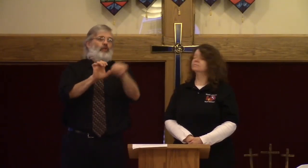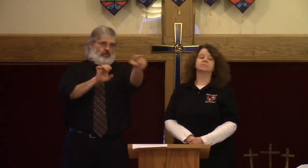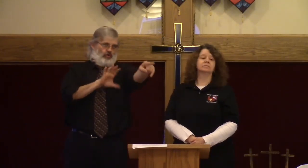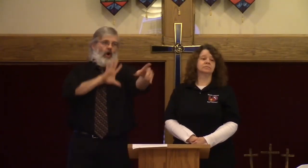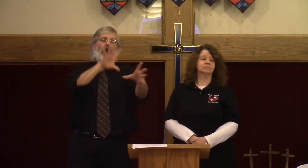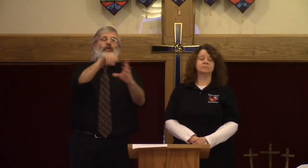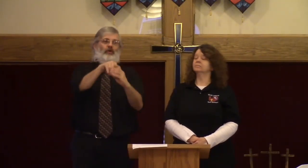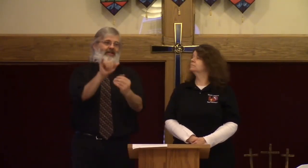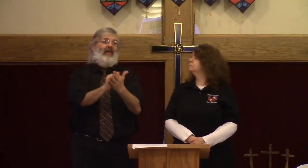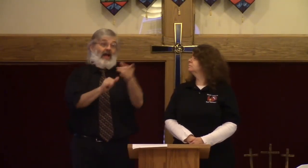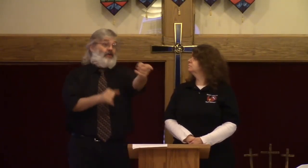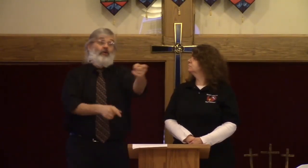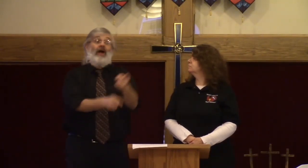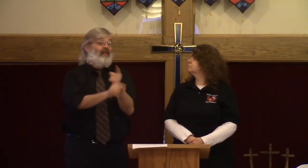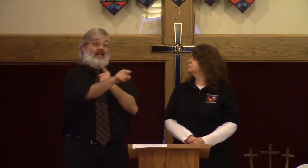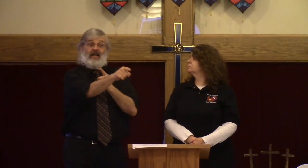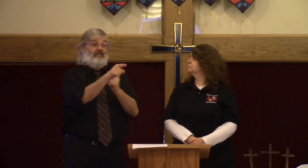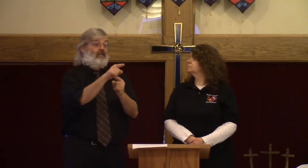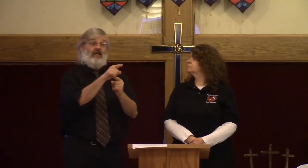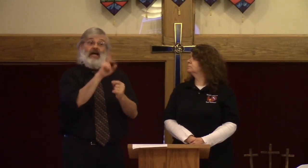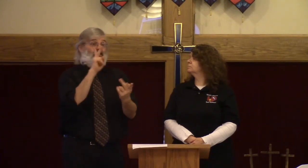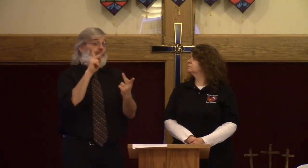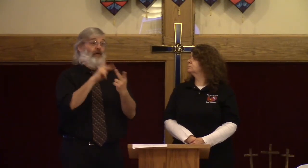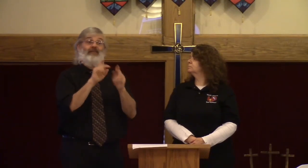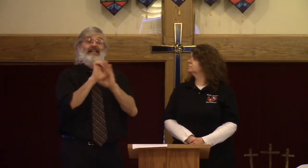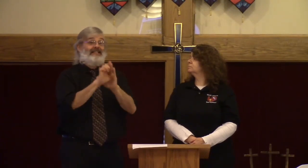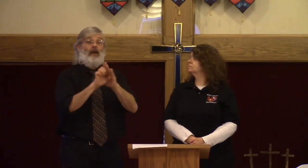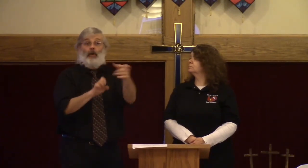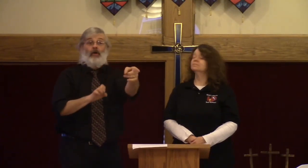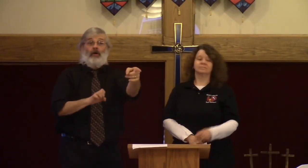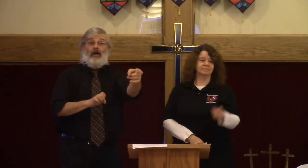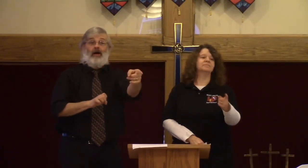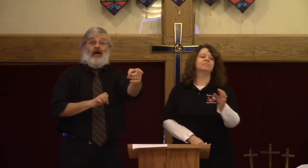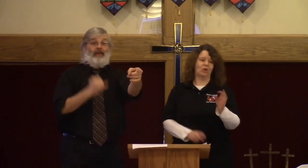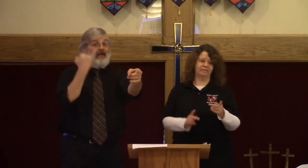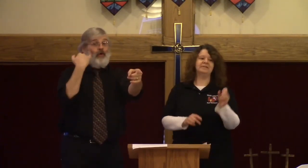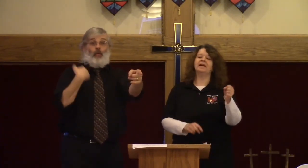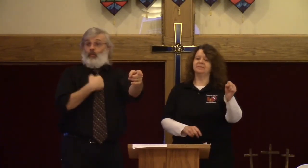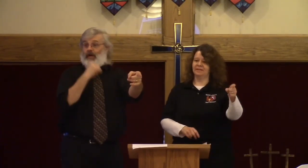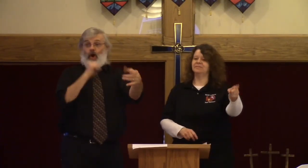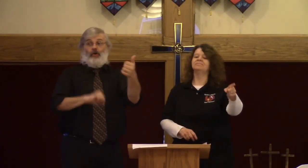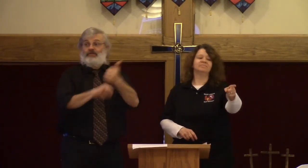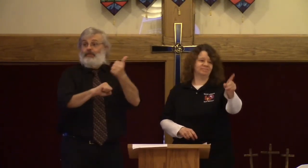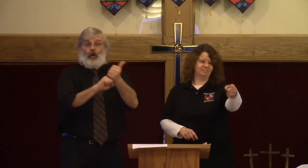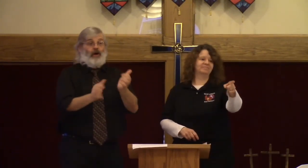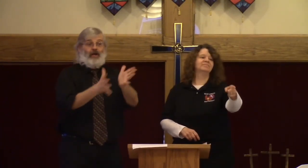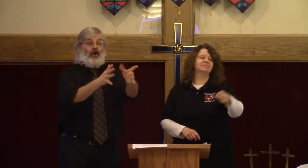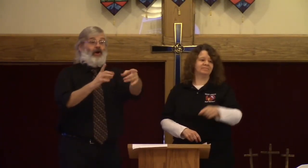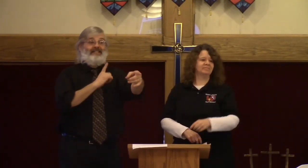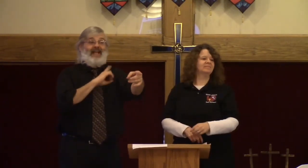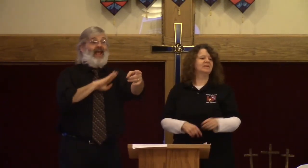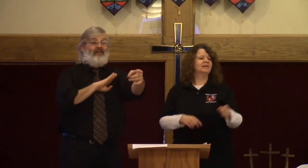you are included in that, and you're right. That's a perfect example. If we don't support and encourage